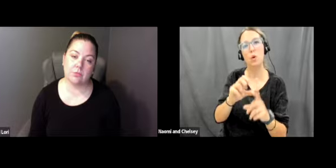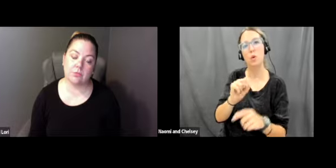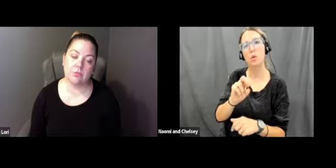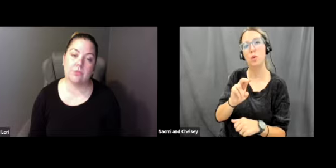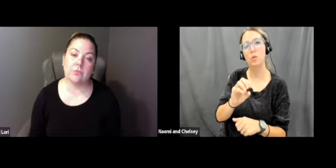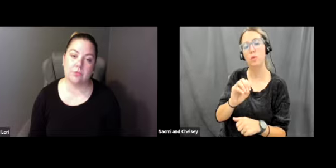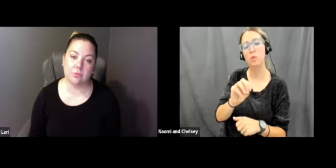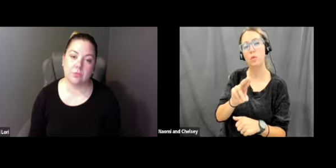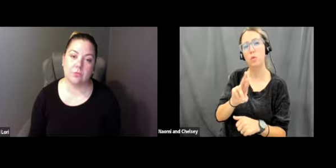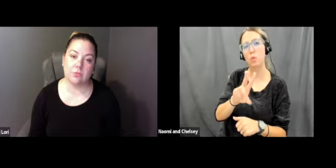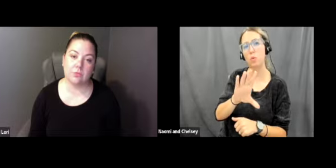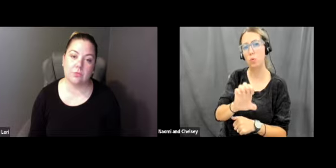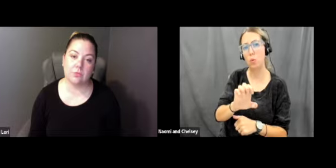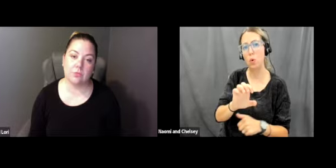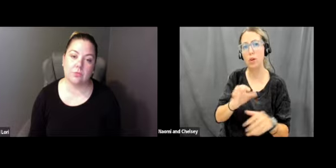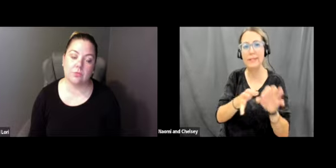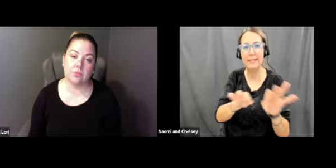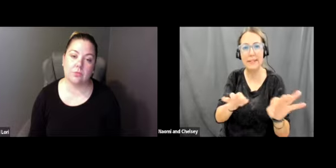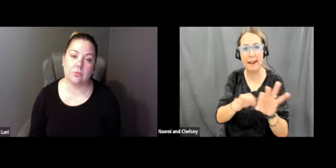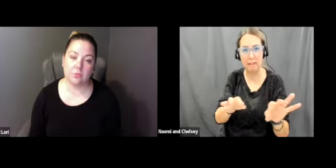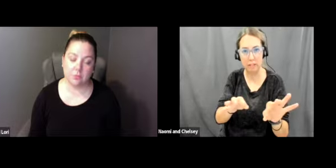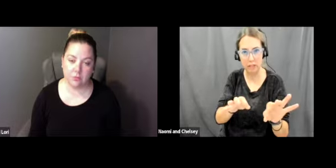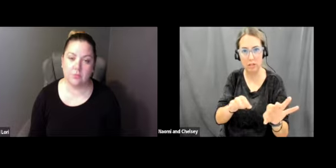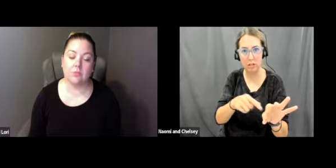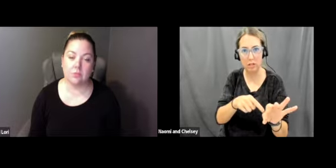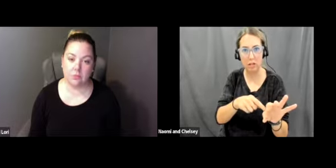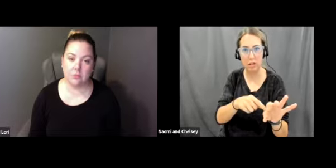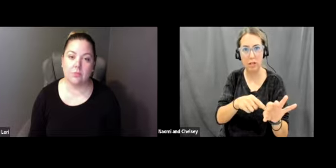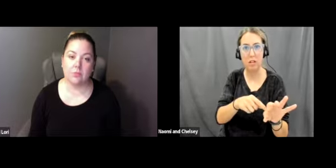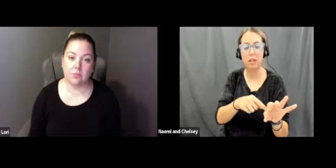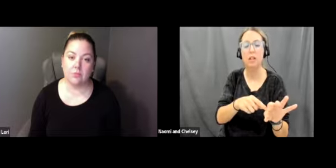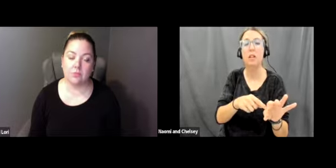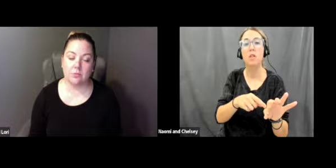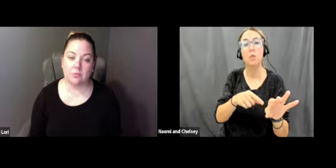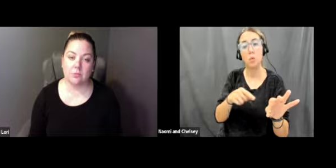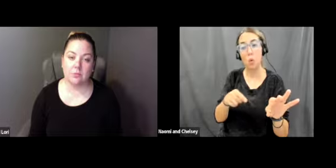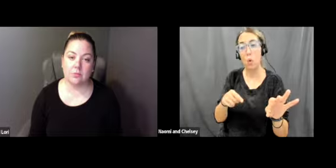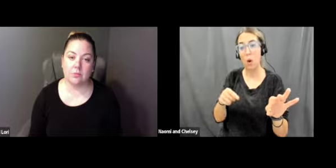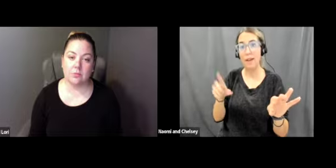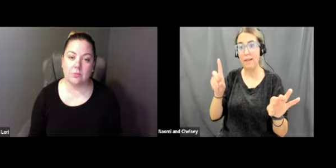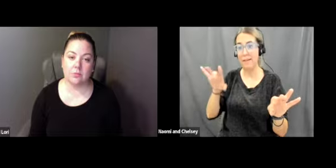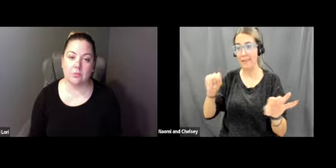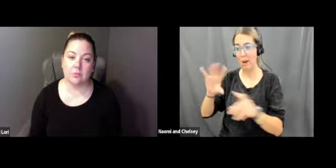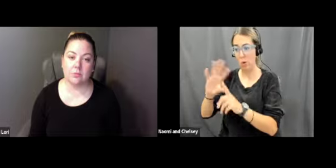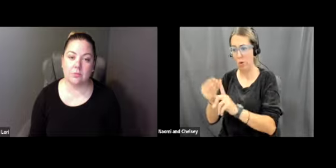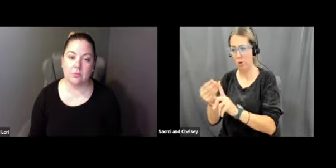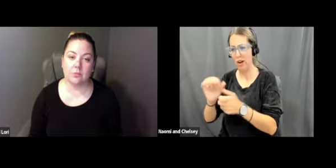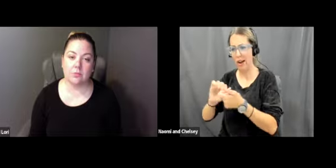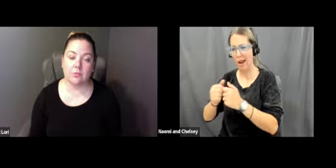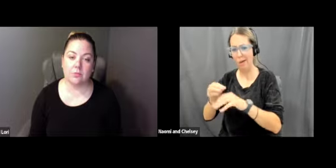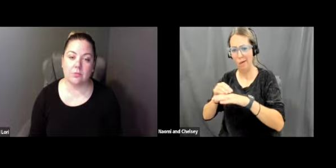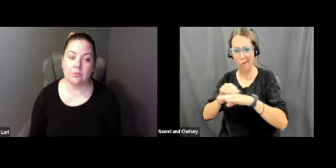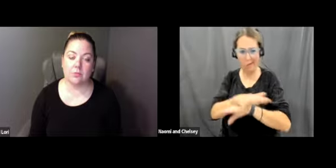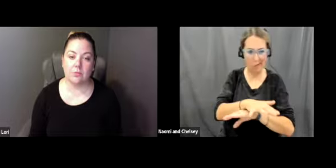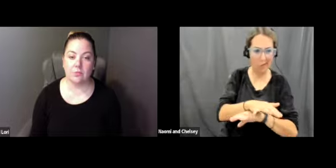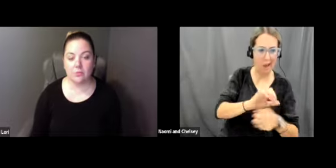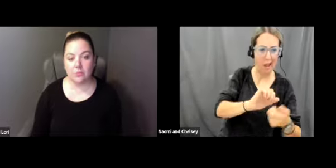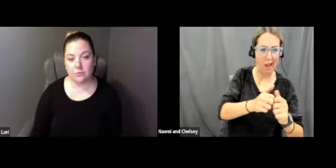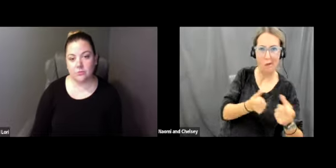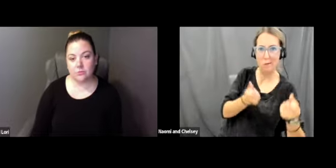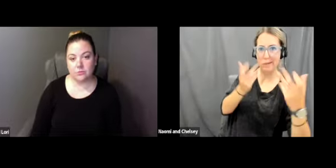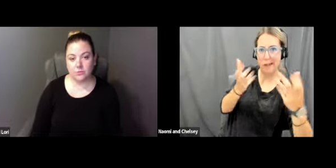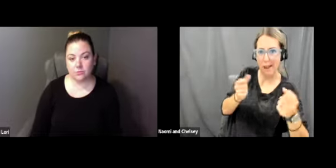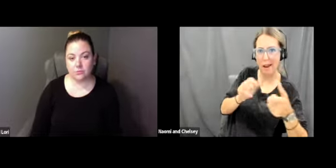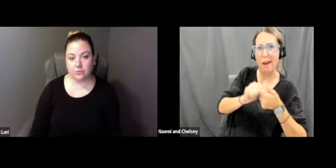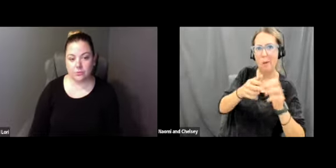like the actual language being used by the person that you're interpreting for. Chelsey here. That's a really insightful question. Thank